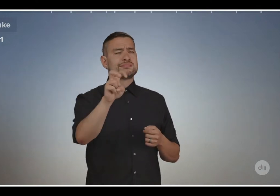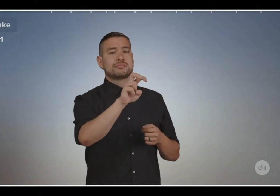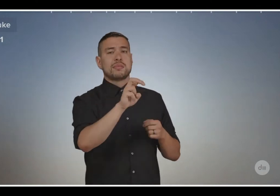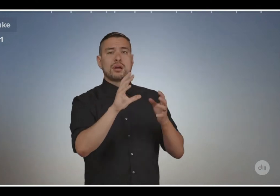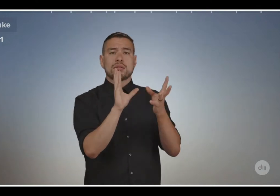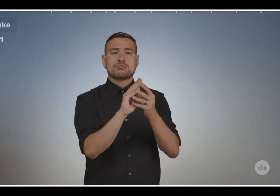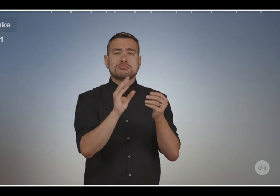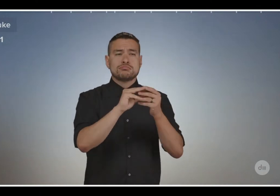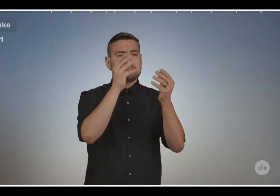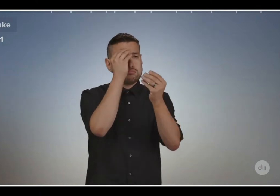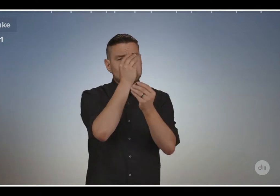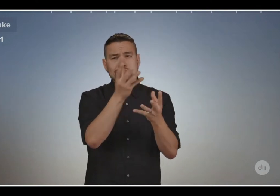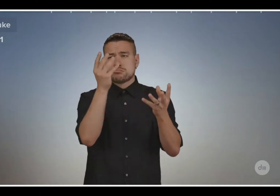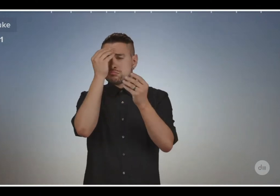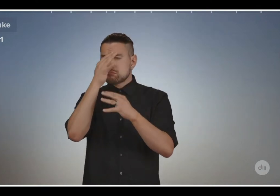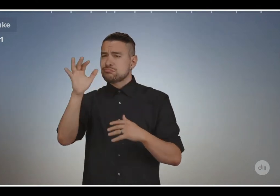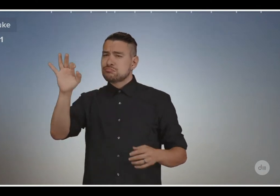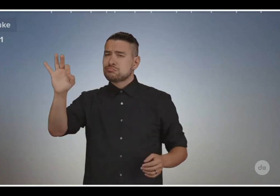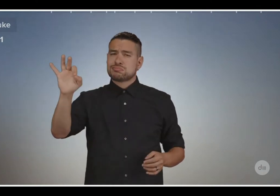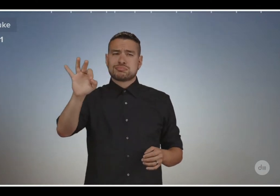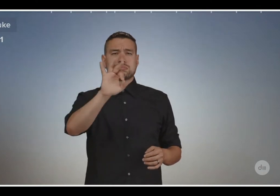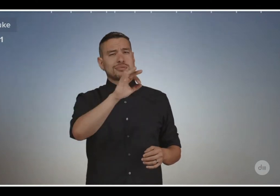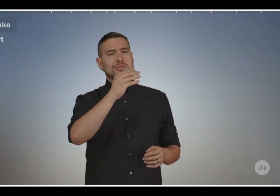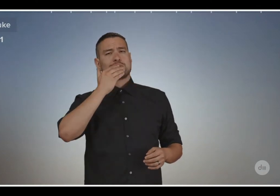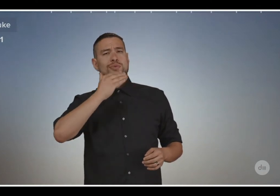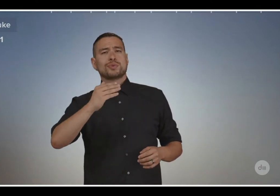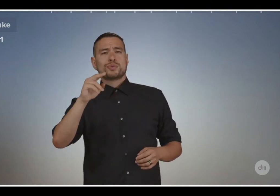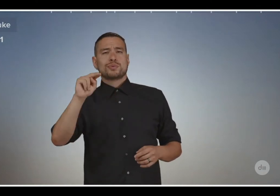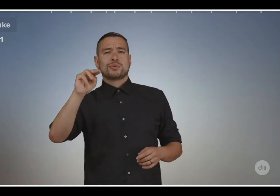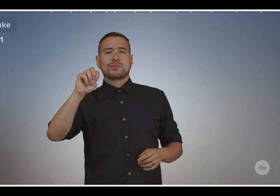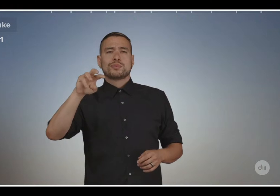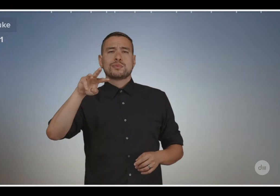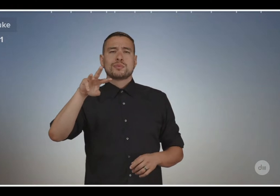The next day, Jesus traveled through some cities and small towns.